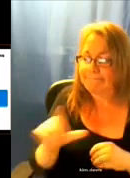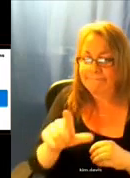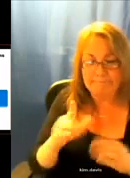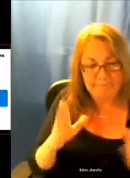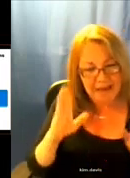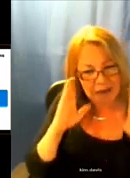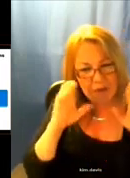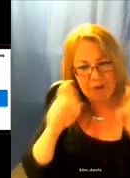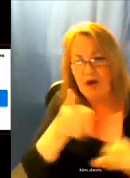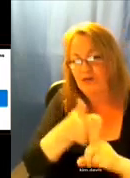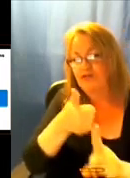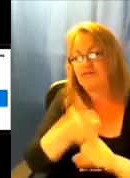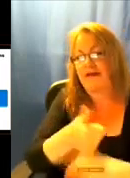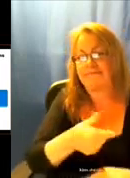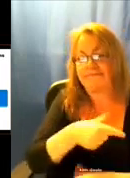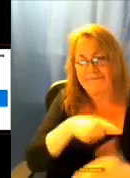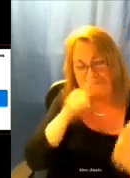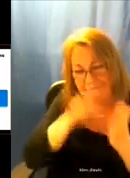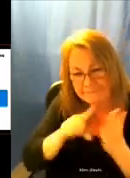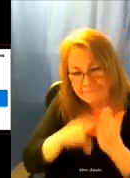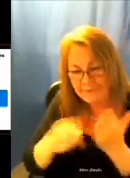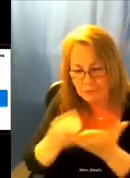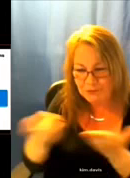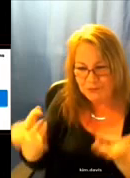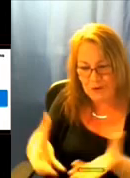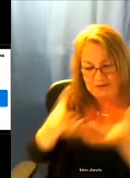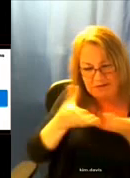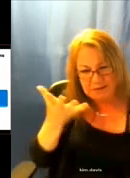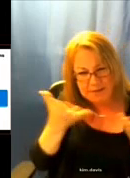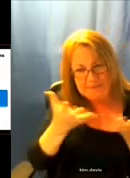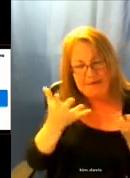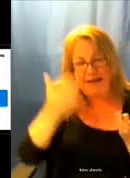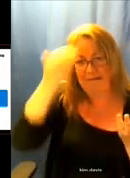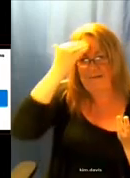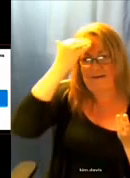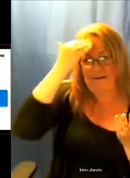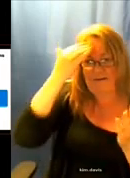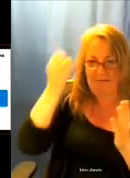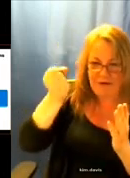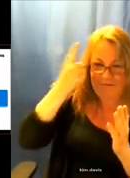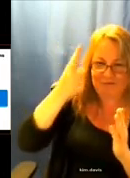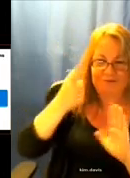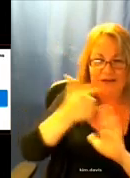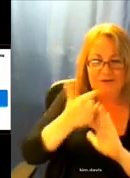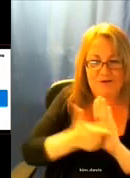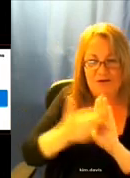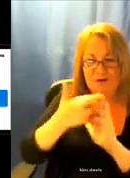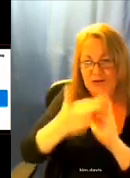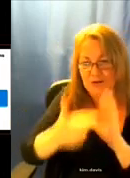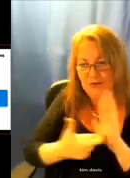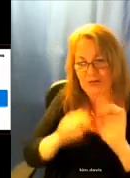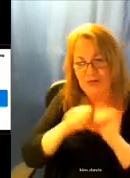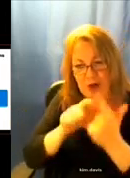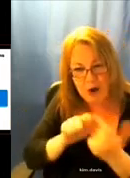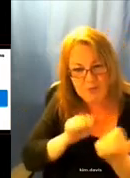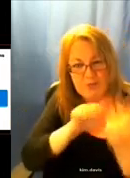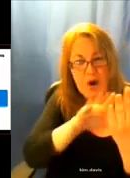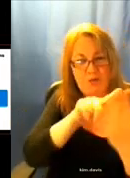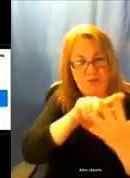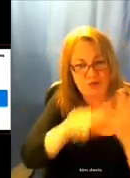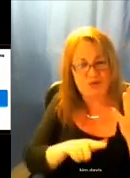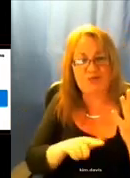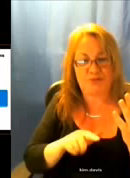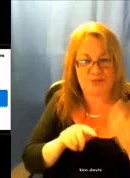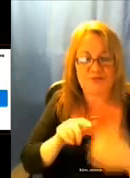And for those that are in assisted living facilities, doing that research to get those